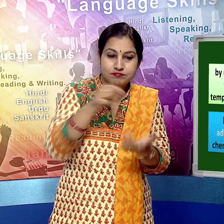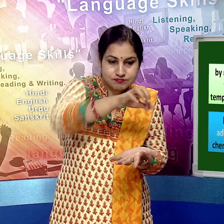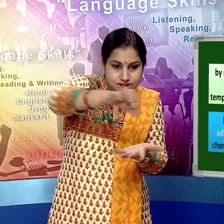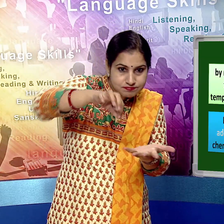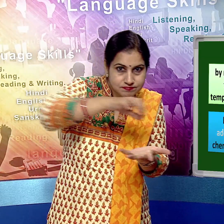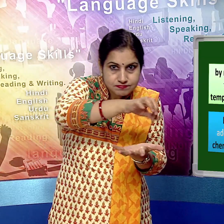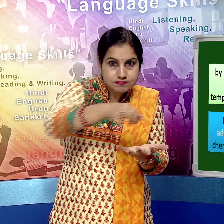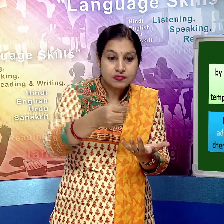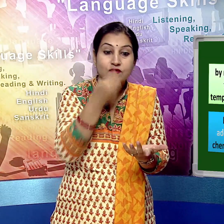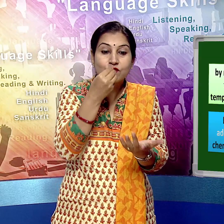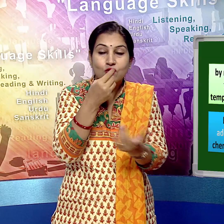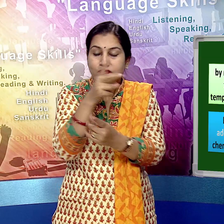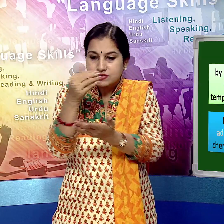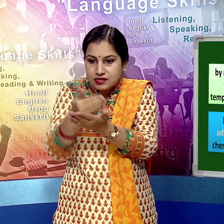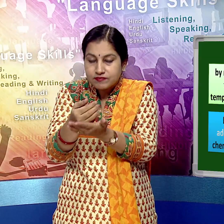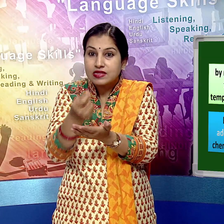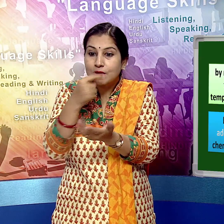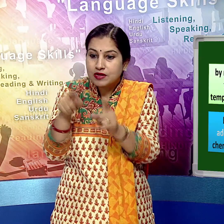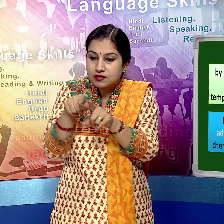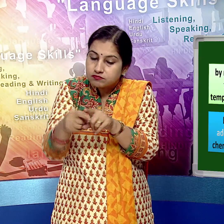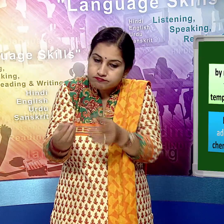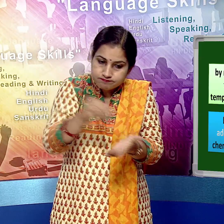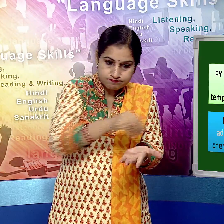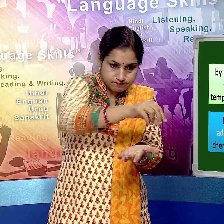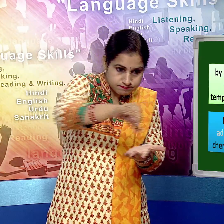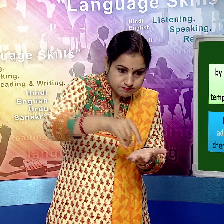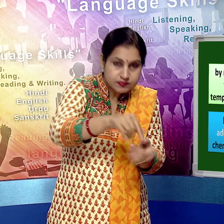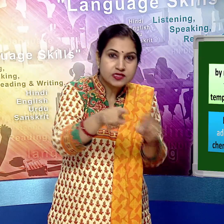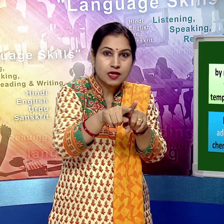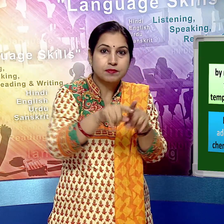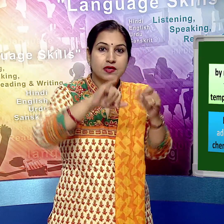food preservatives, example sodium benzoate.